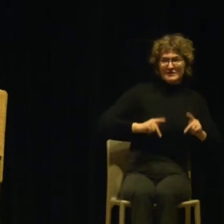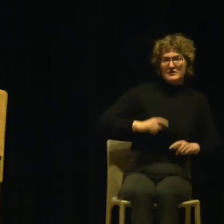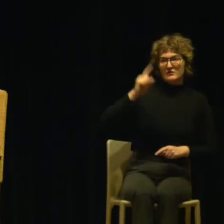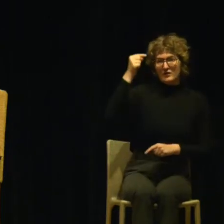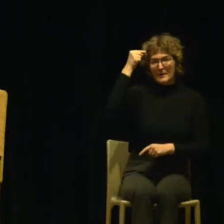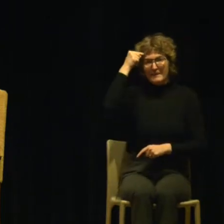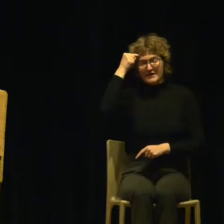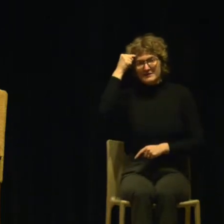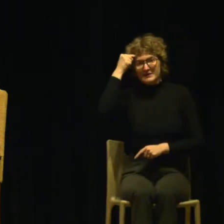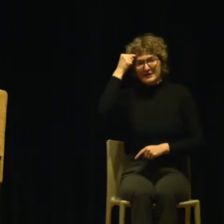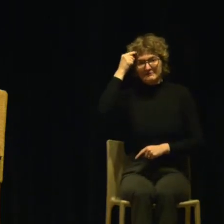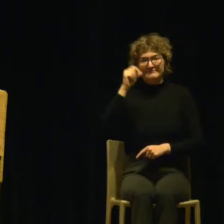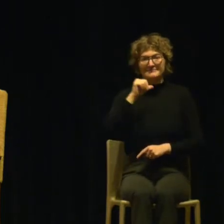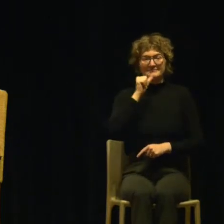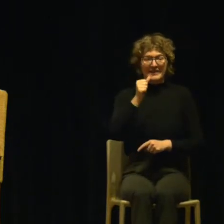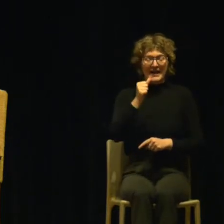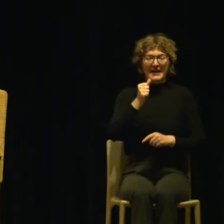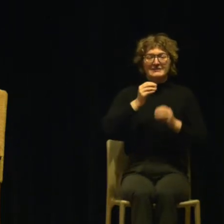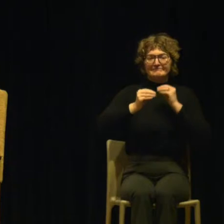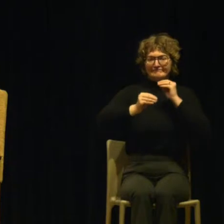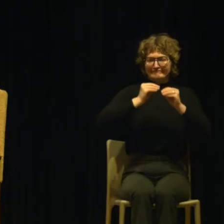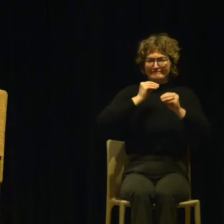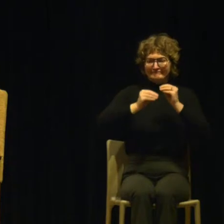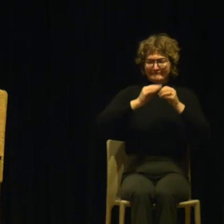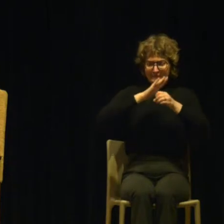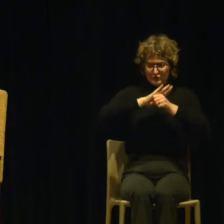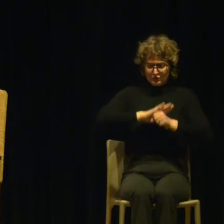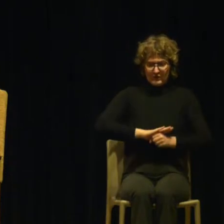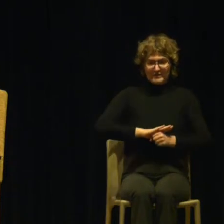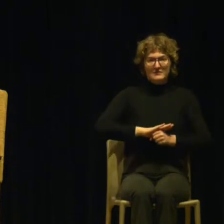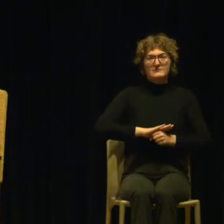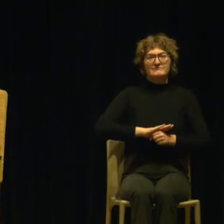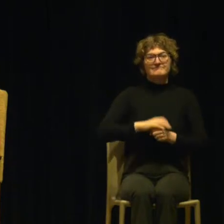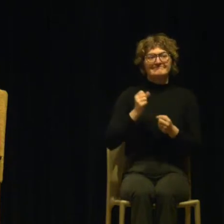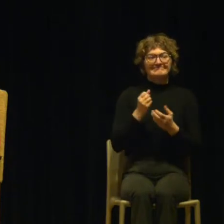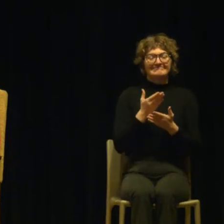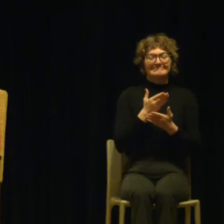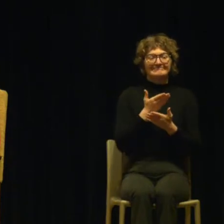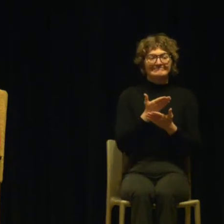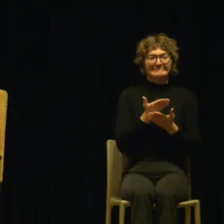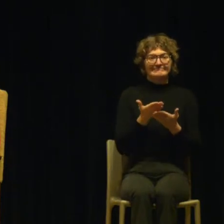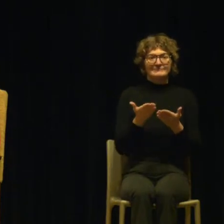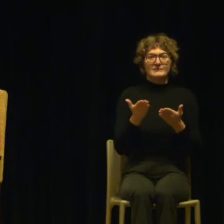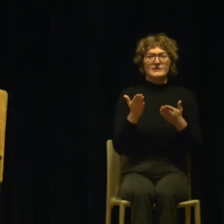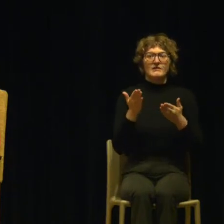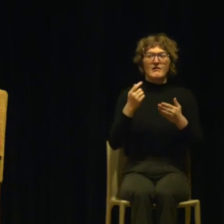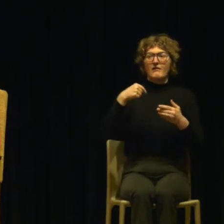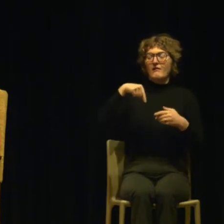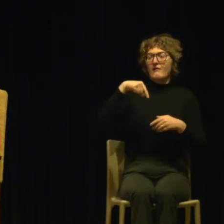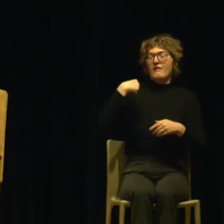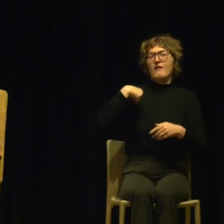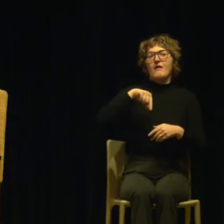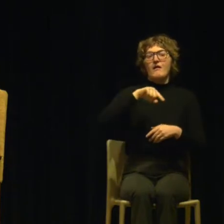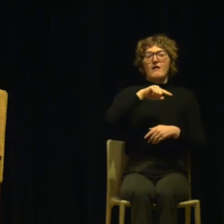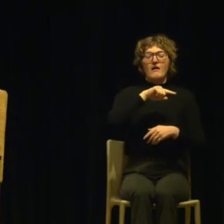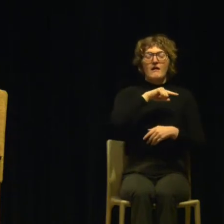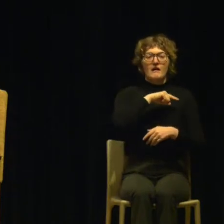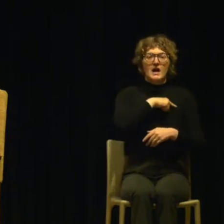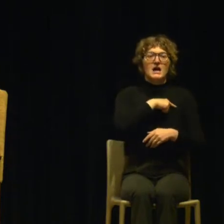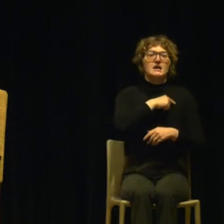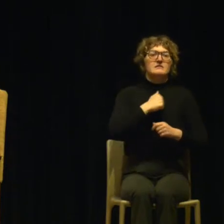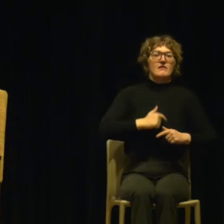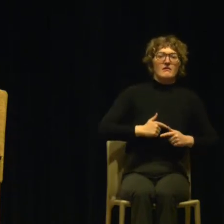mentally, of not dealing with the stress that you have. And this is where I think it costs so much of us,